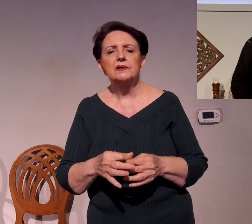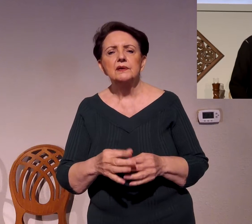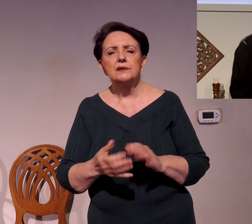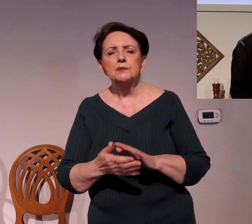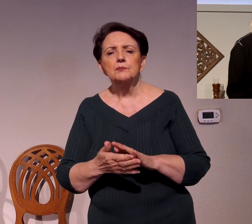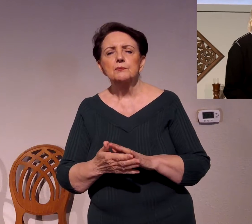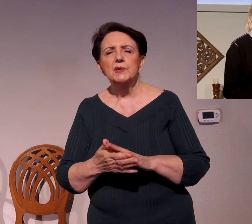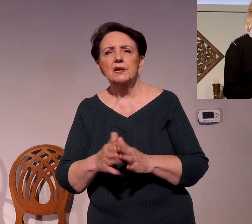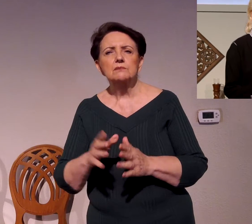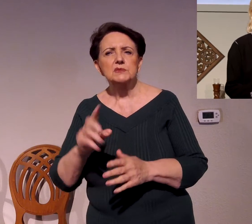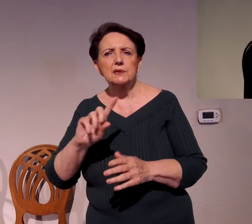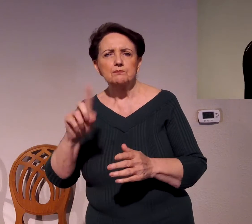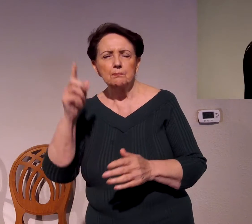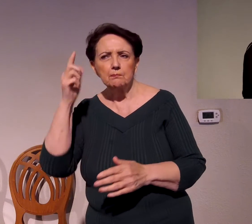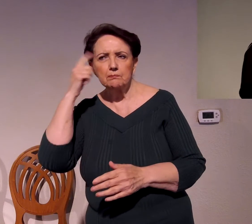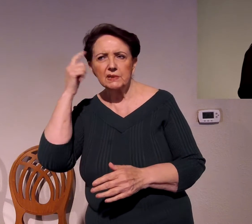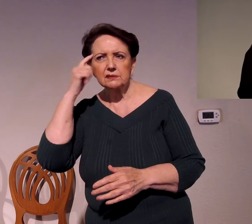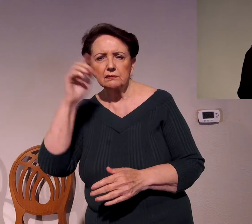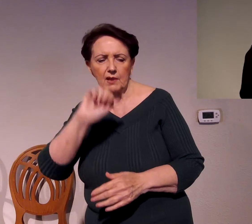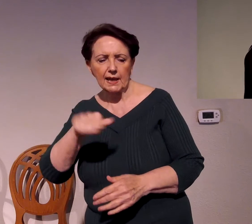attitude toward life.